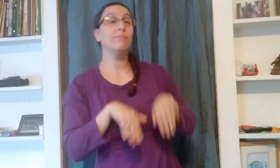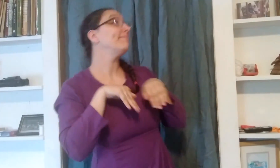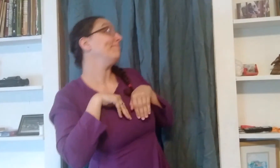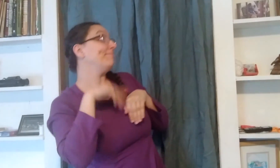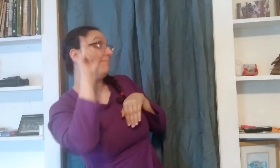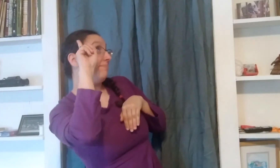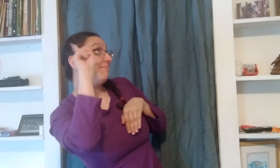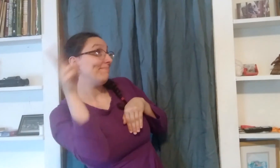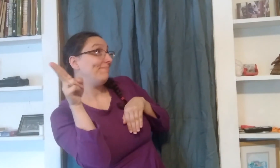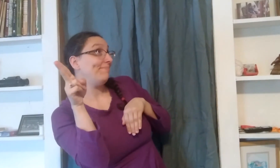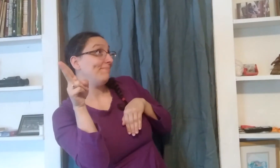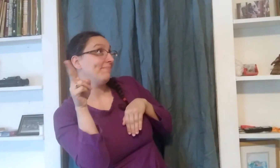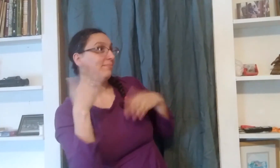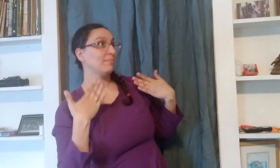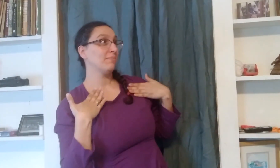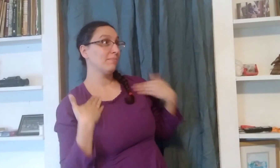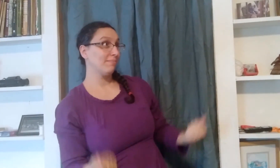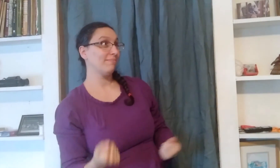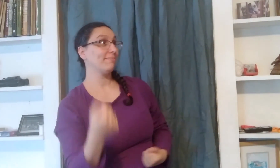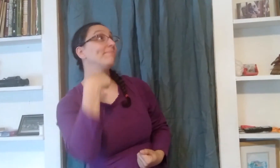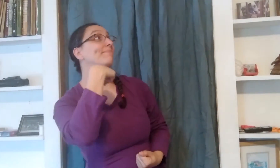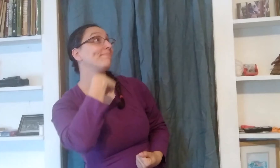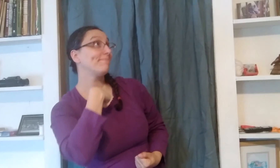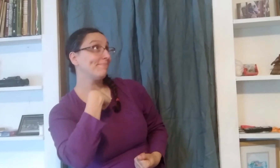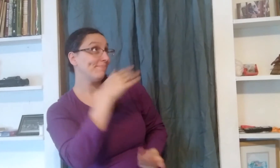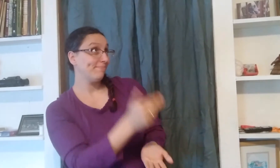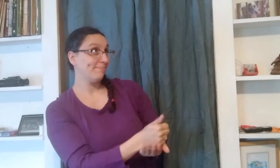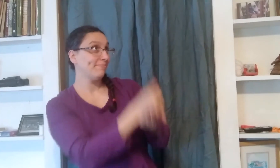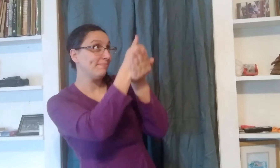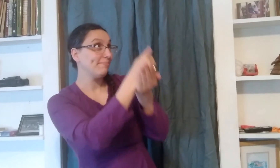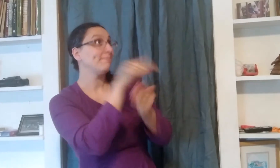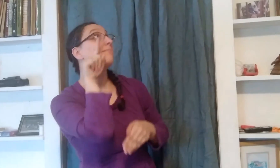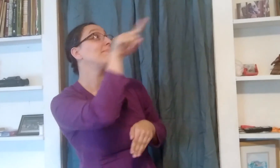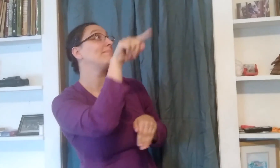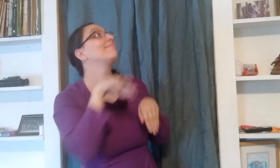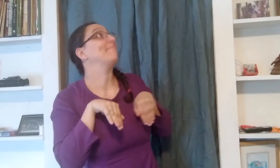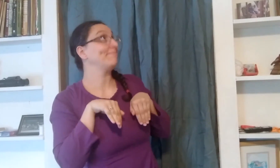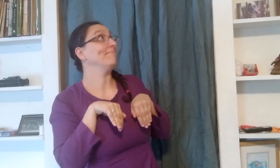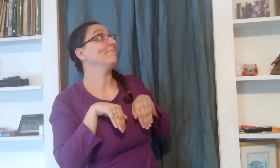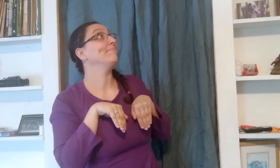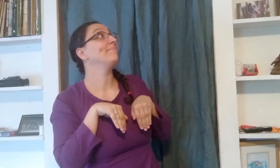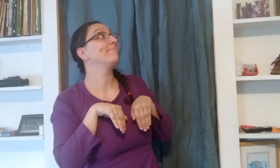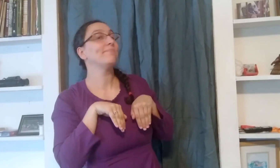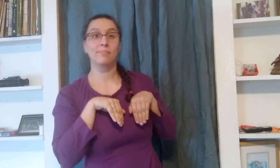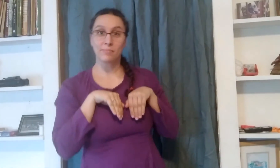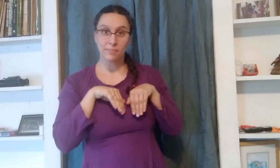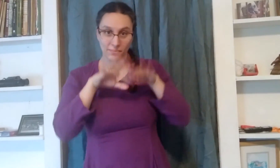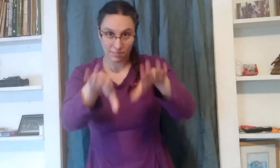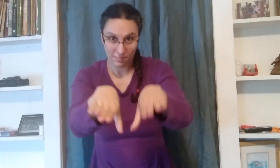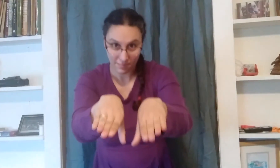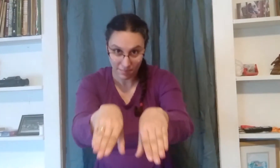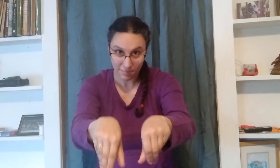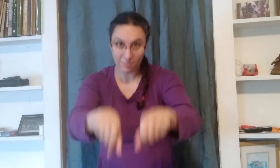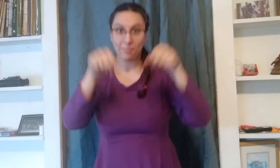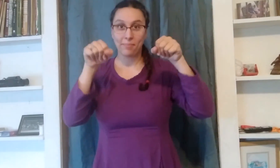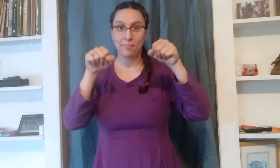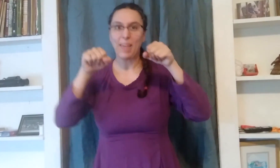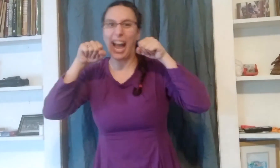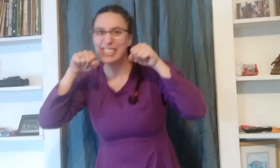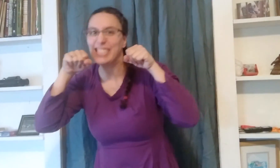said the mouse. "You helped me, so now I will help you." The little creature immediately began chewing through the